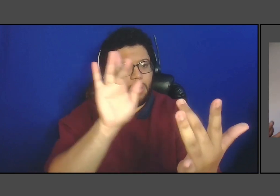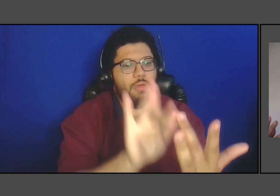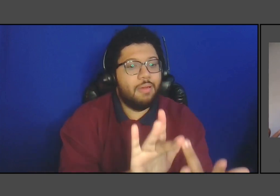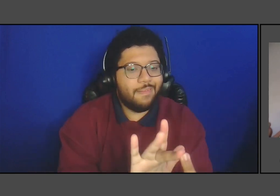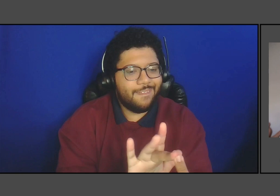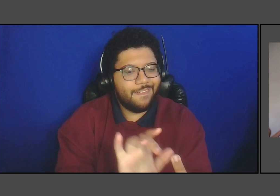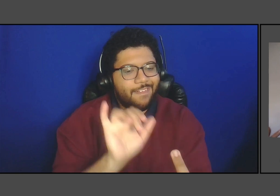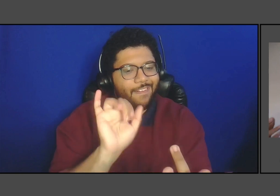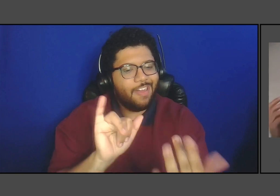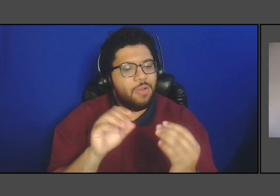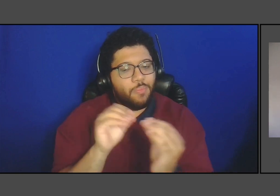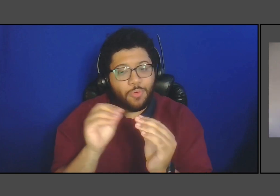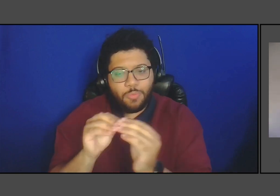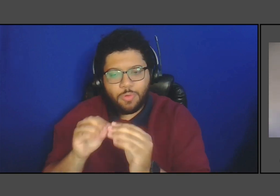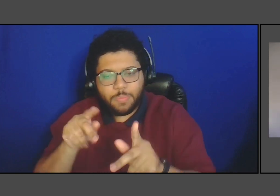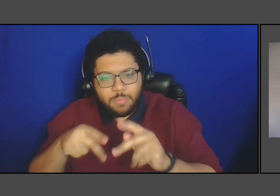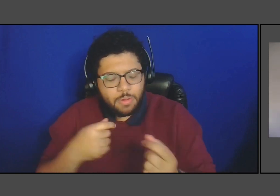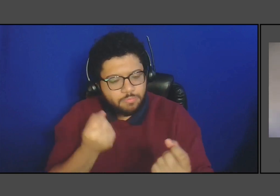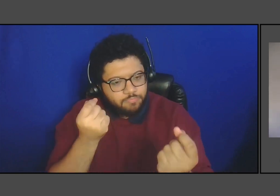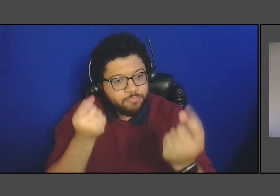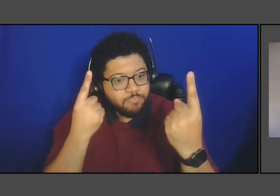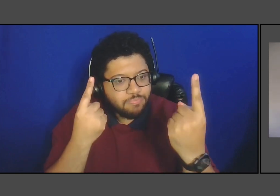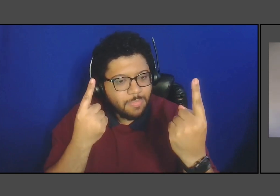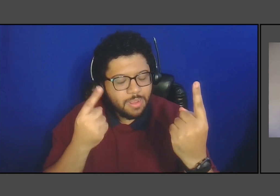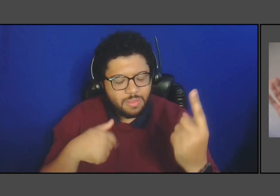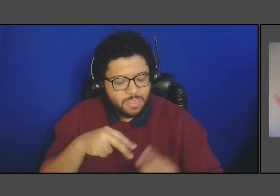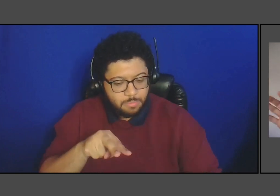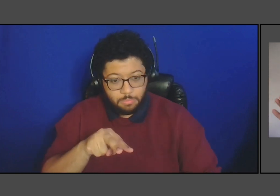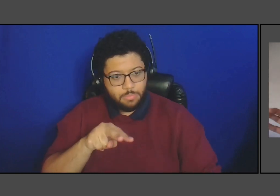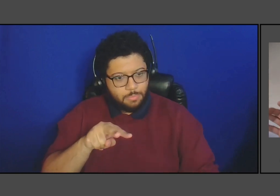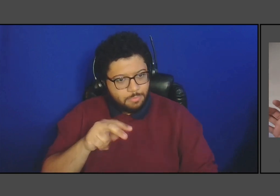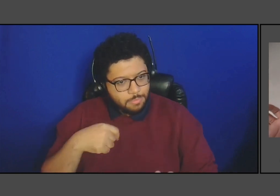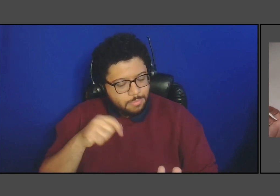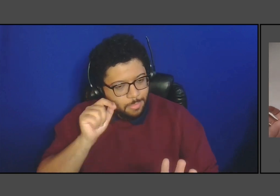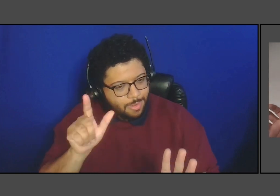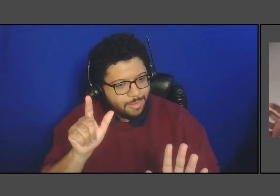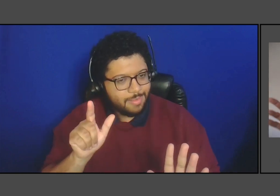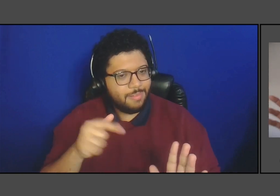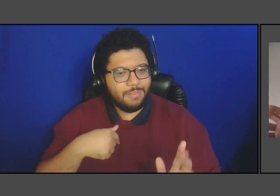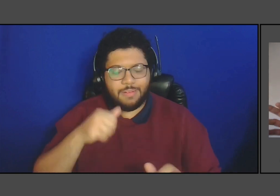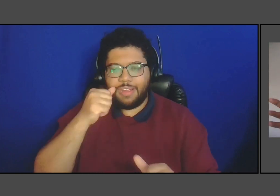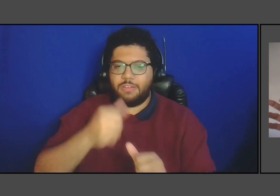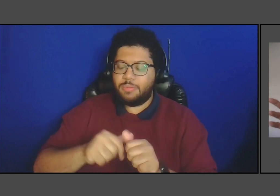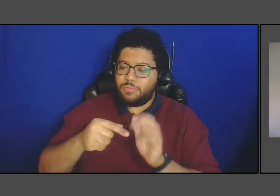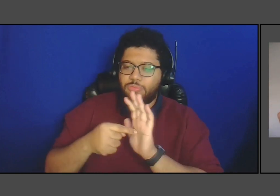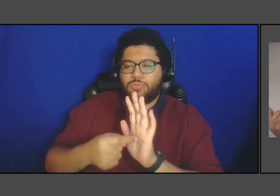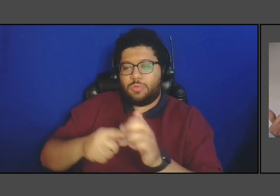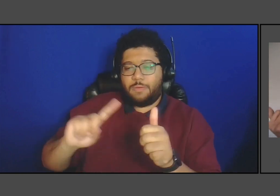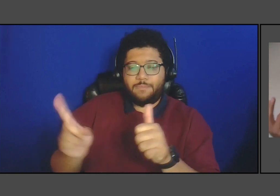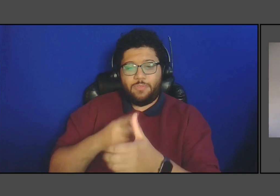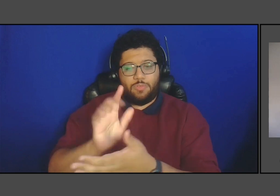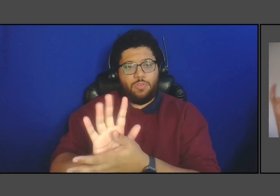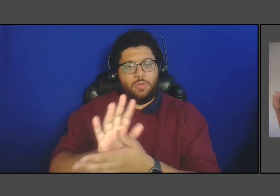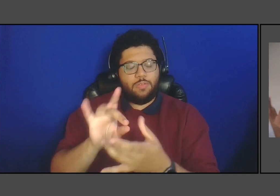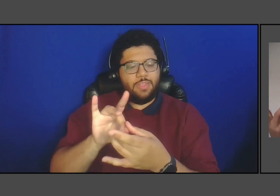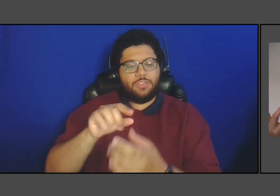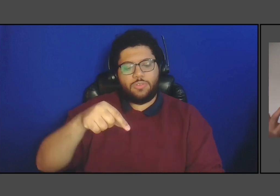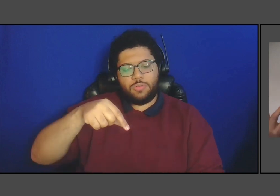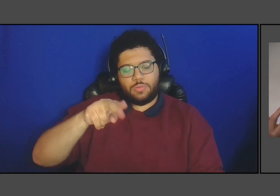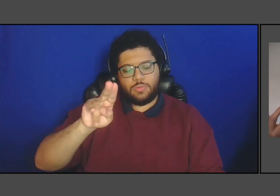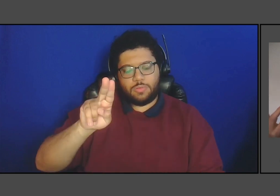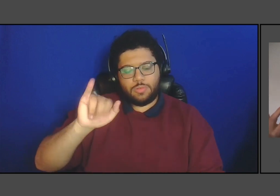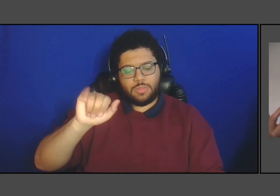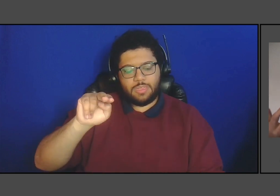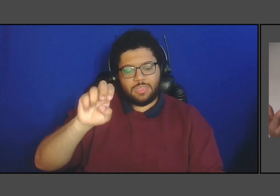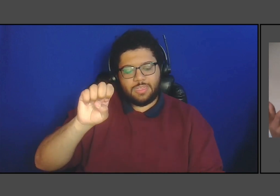I was happily surprised by. I still remember showing that very first film about a quinceañera and a 12-year-old discovering